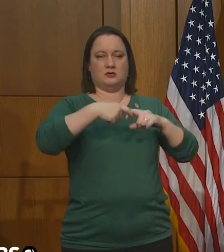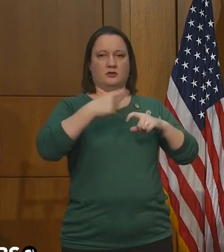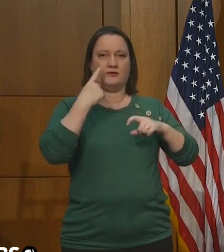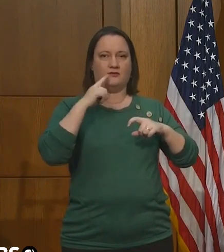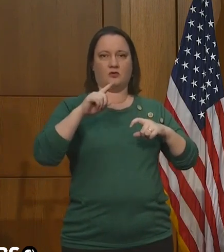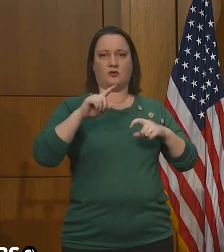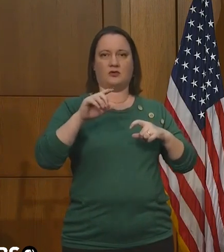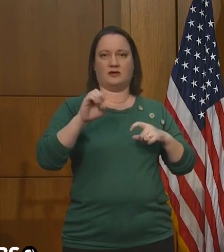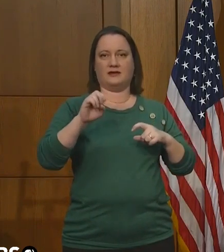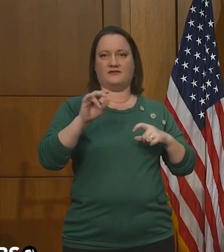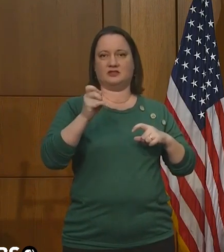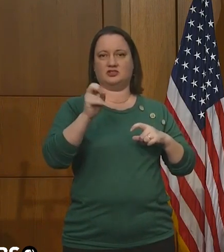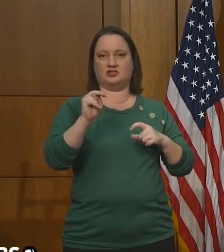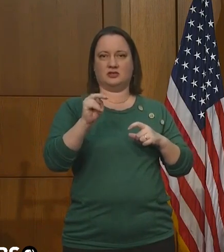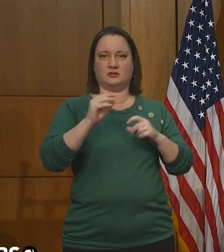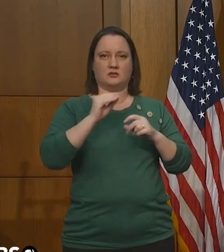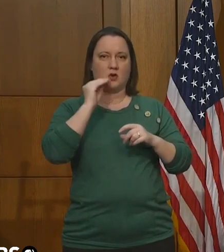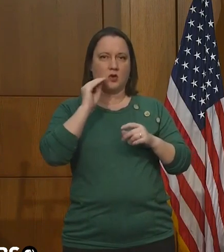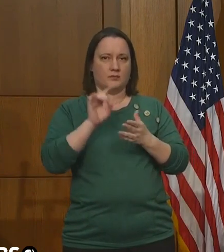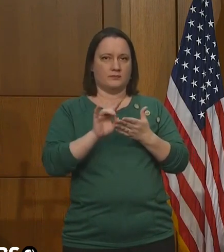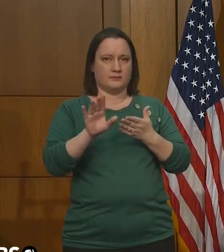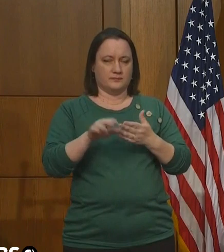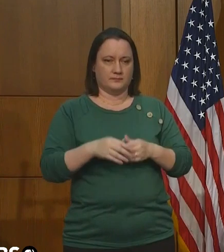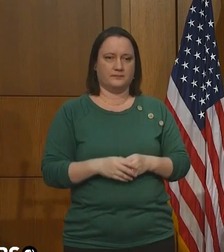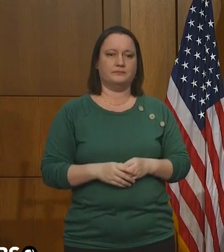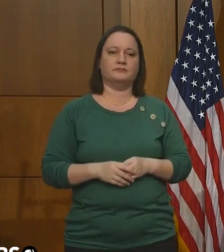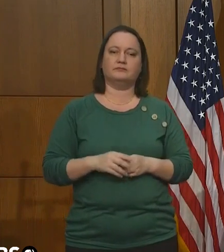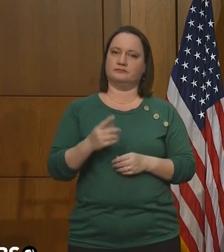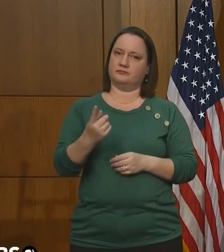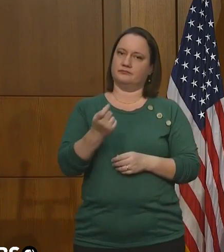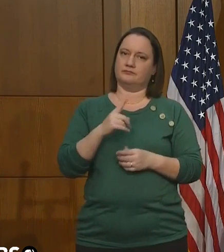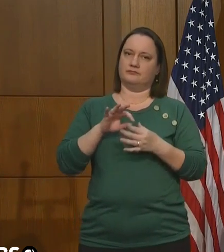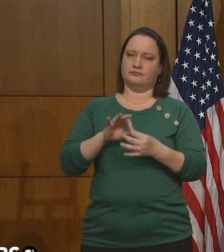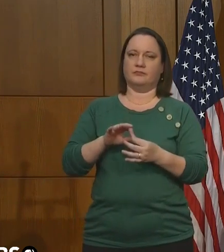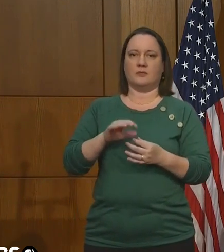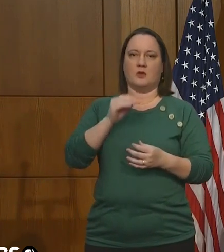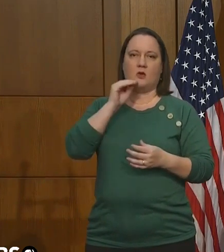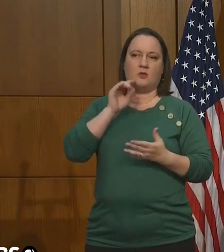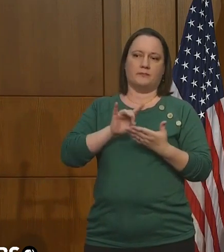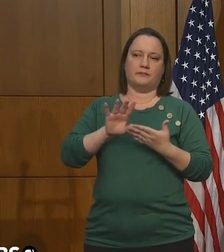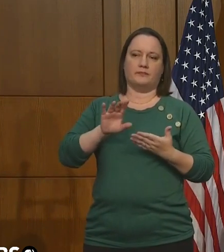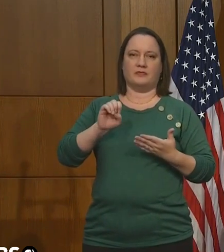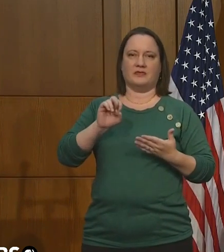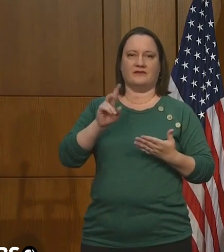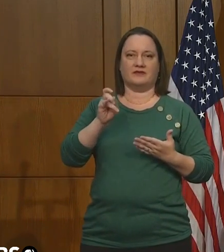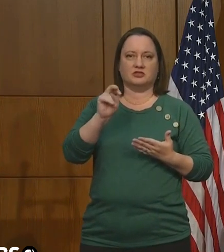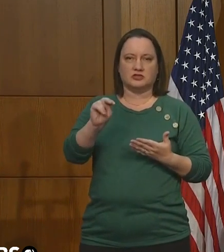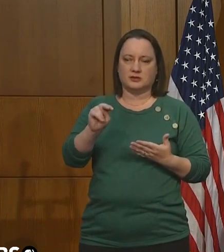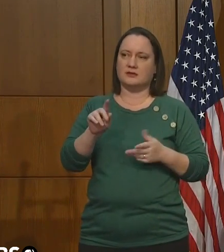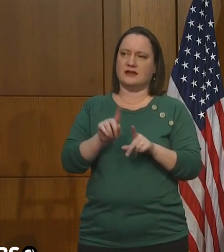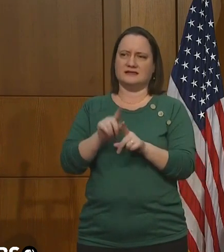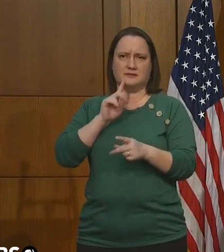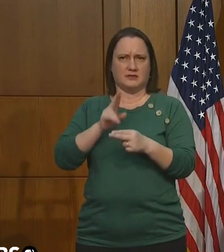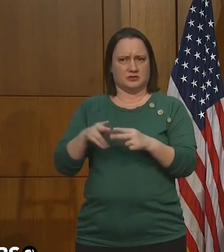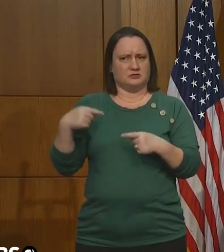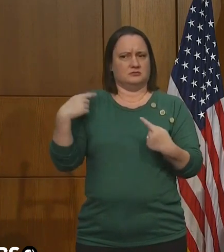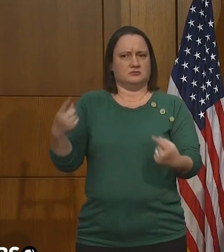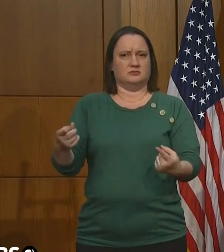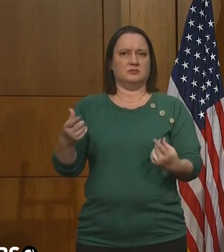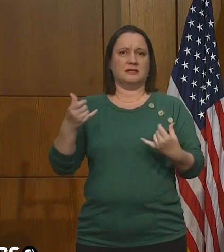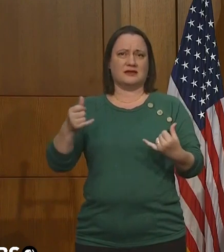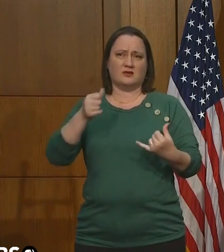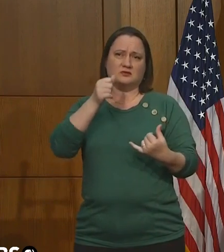Ned, I appreciate the question. The question was regarding evictions, and as I've said all along, these are difficult times for all of